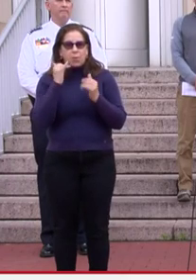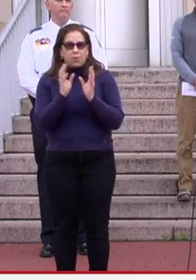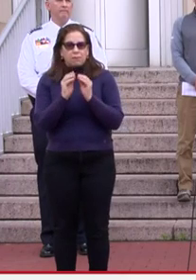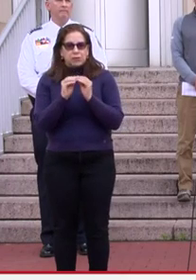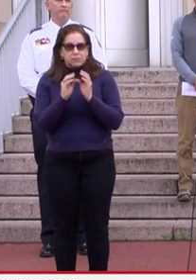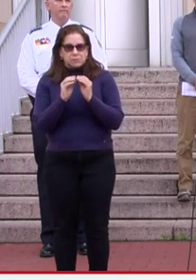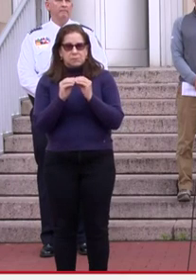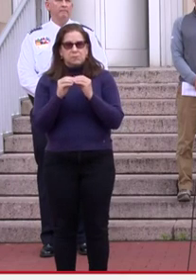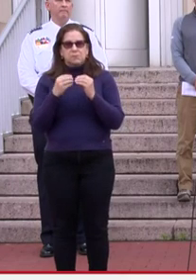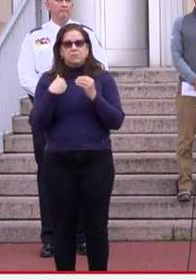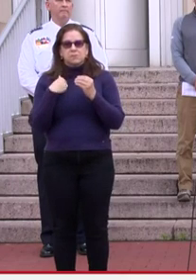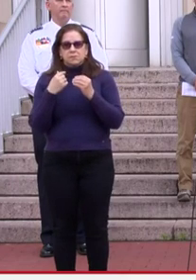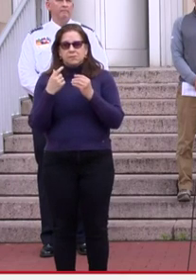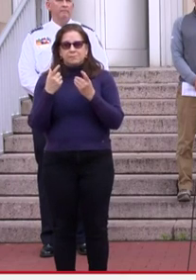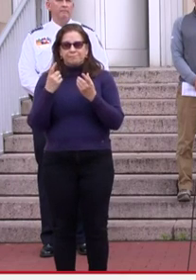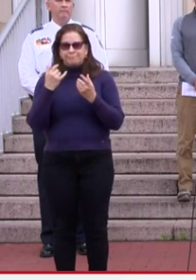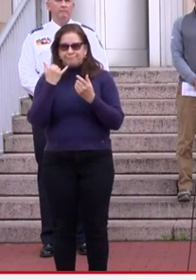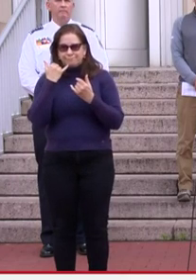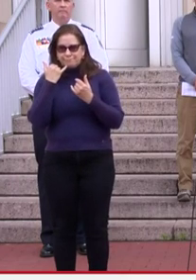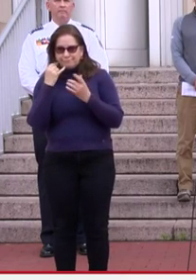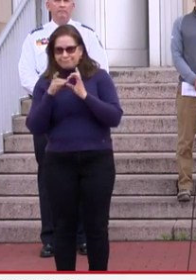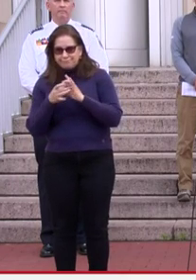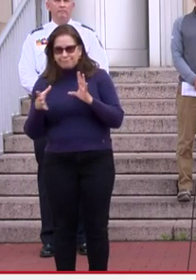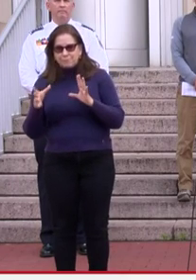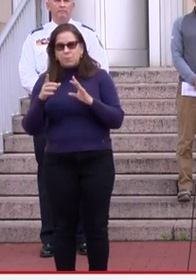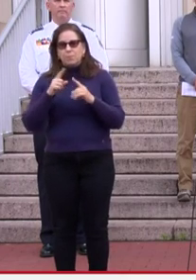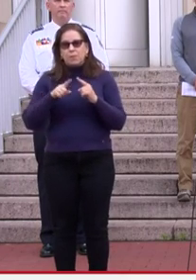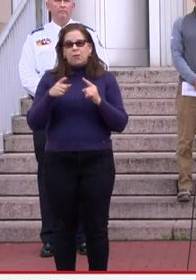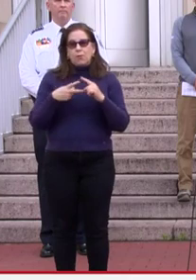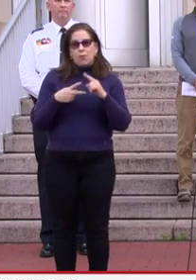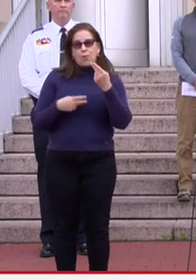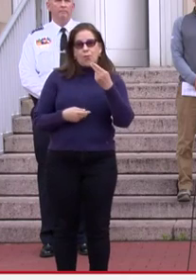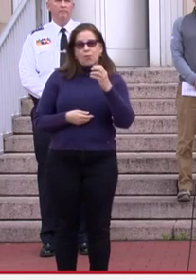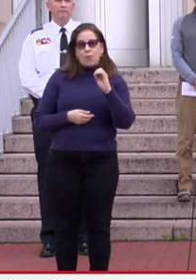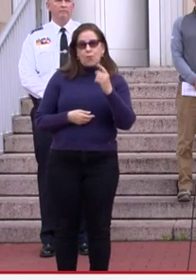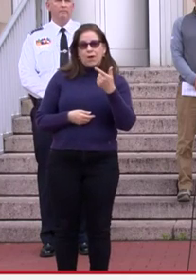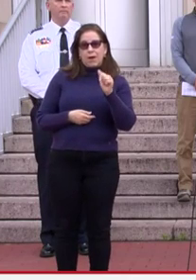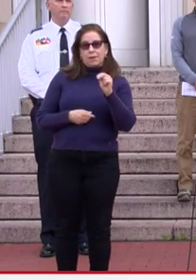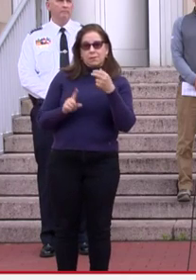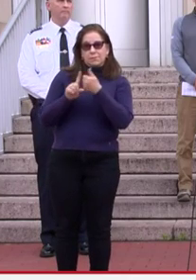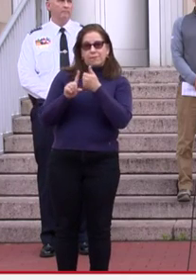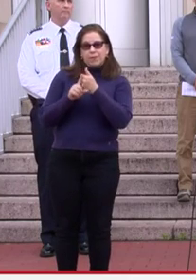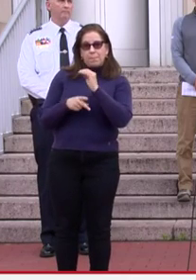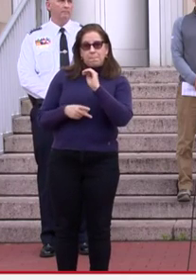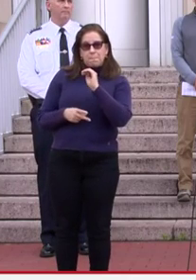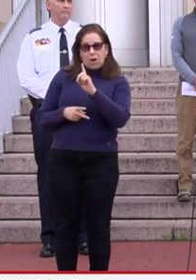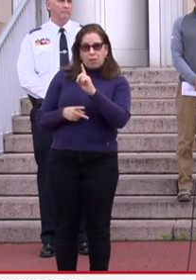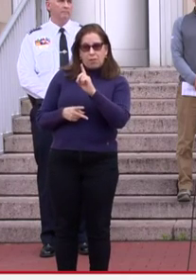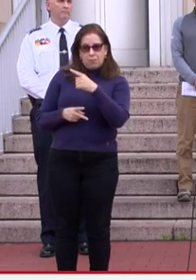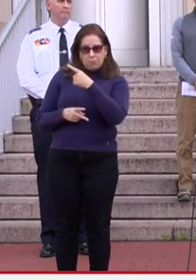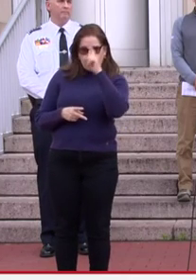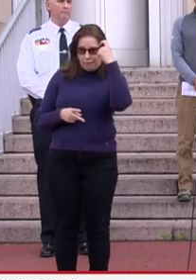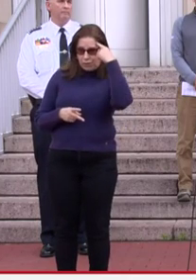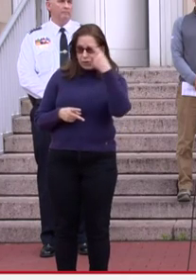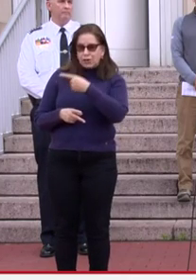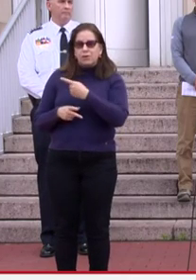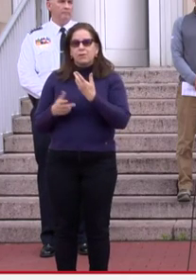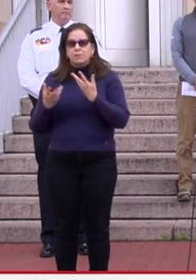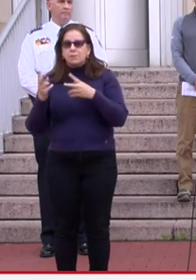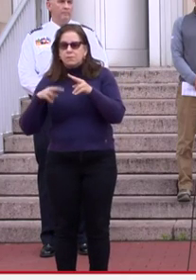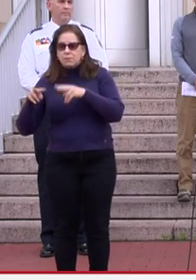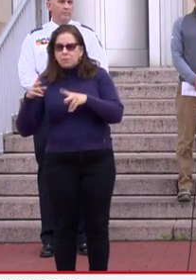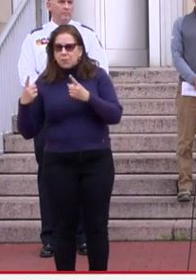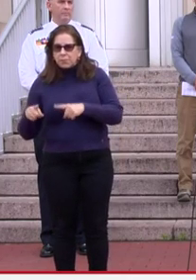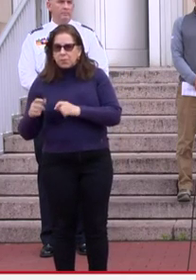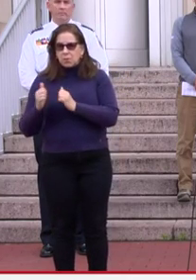good conversation around what he's seeing on the ground in Maryland and what we are seeing on the ground here. So